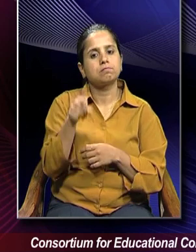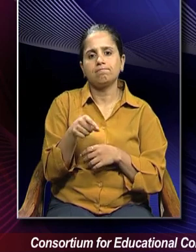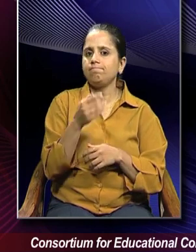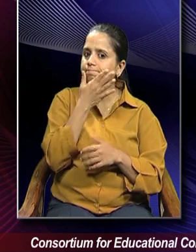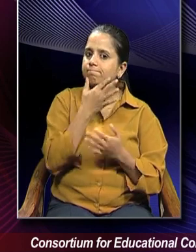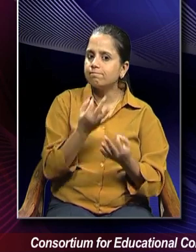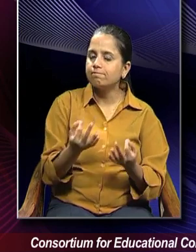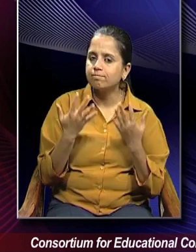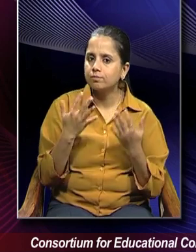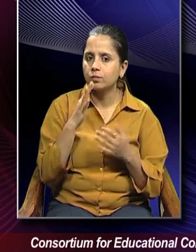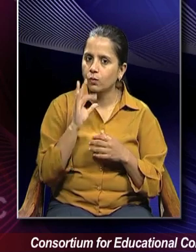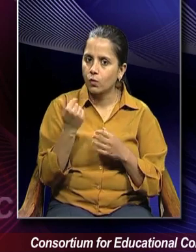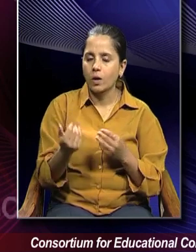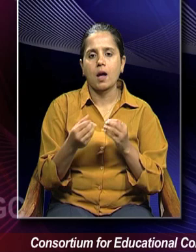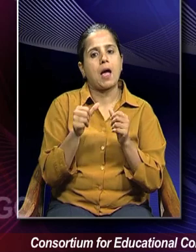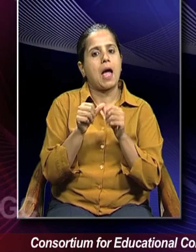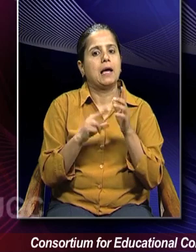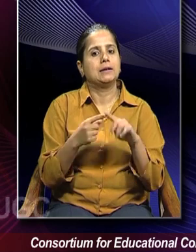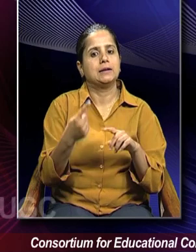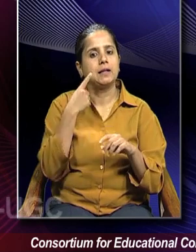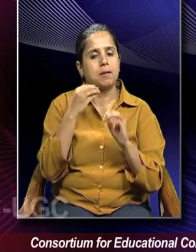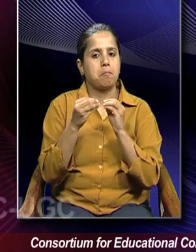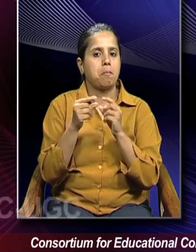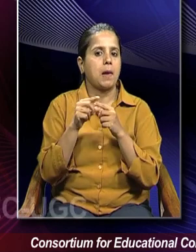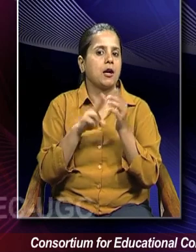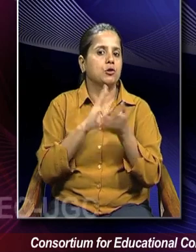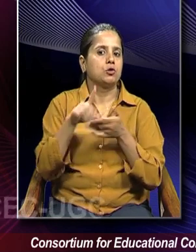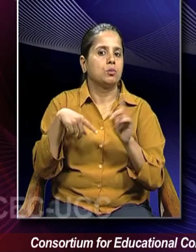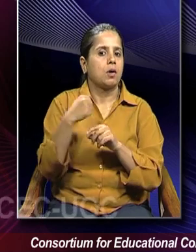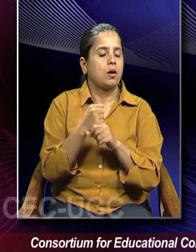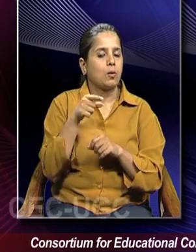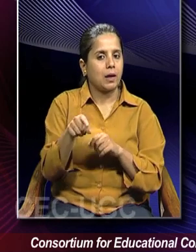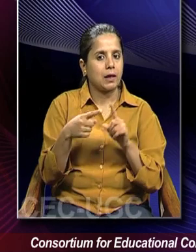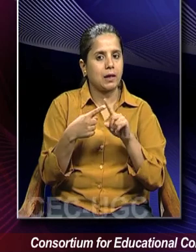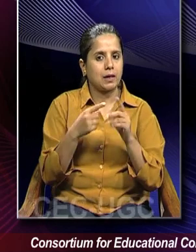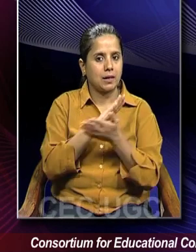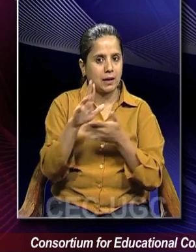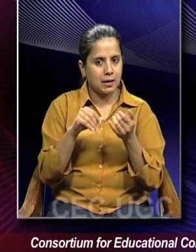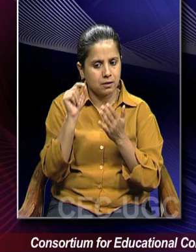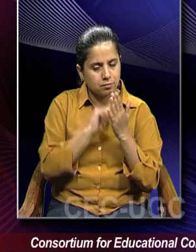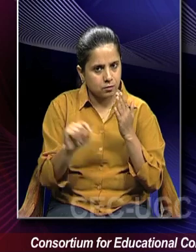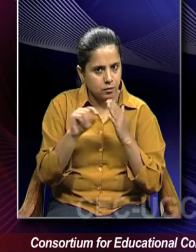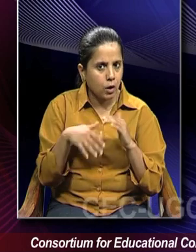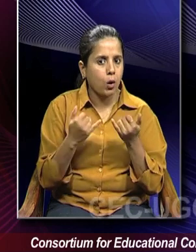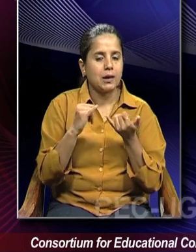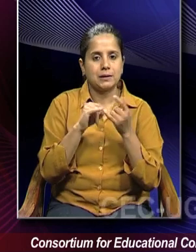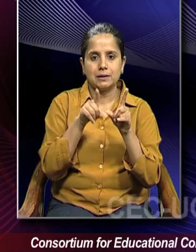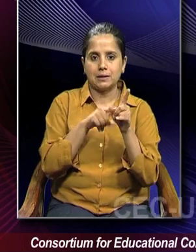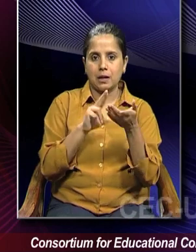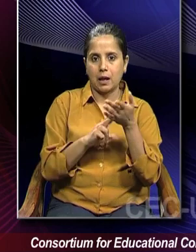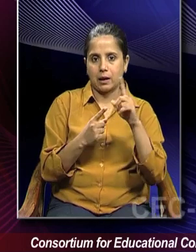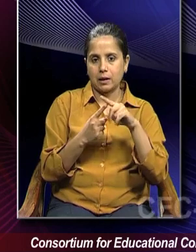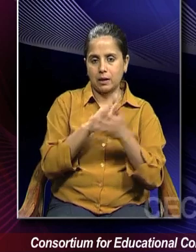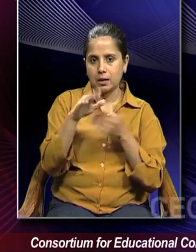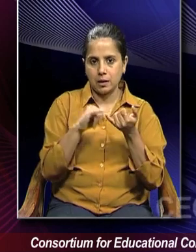of anti benchmarking. In the spirit of thesis, antithesis and synthesis, we can arrive at